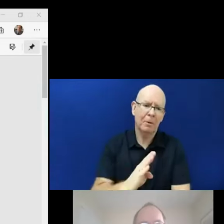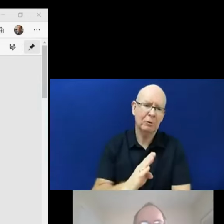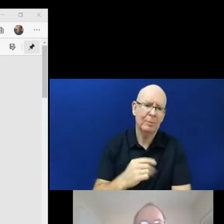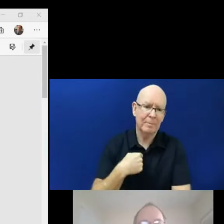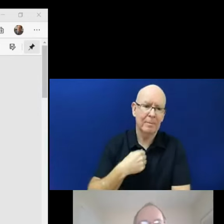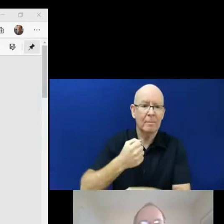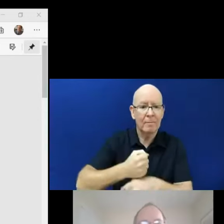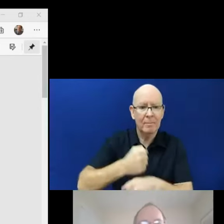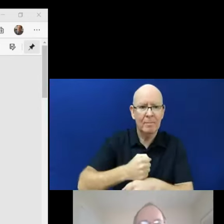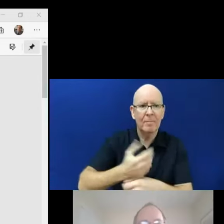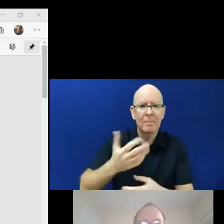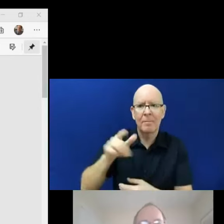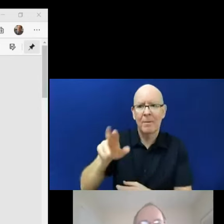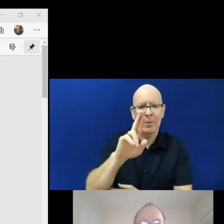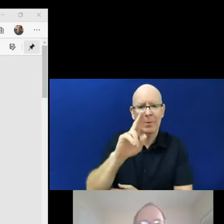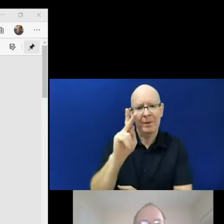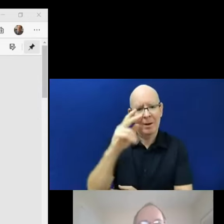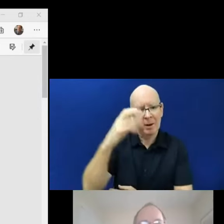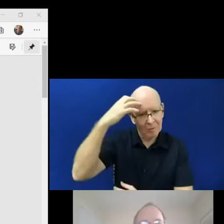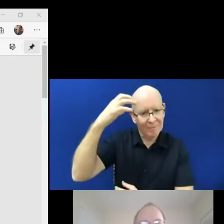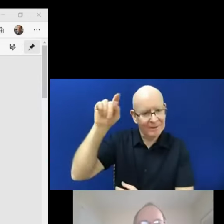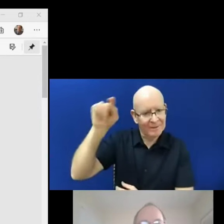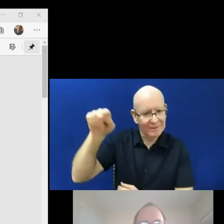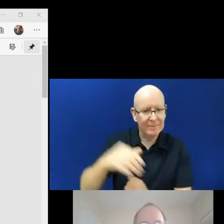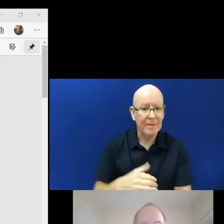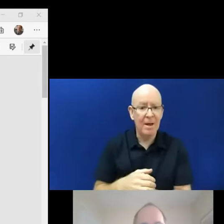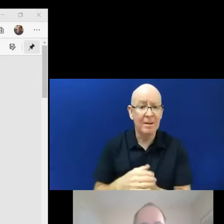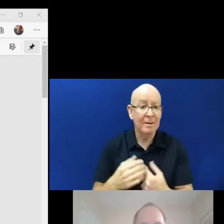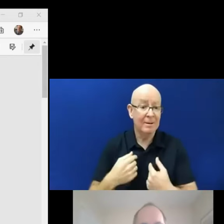my perspective is a national one. So,